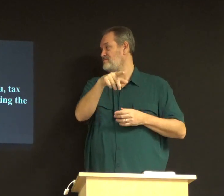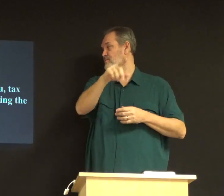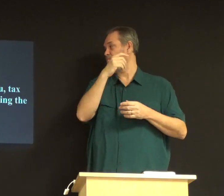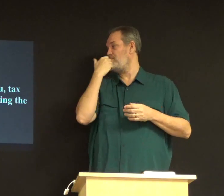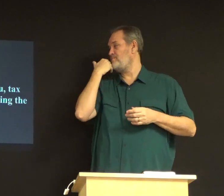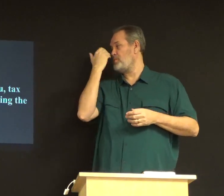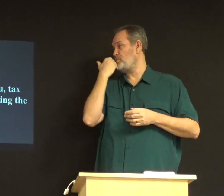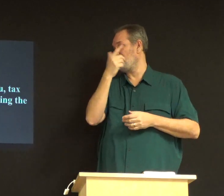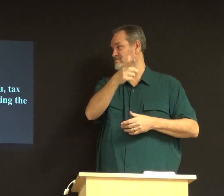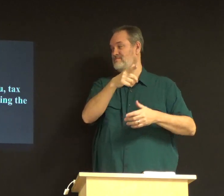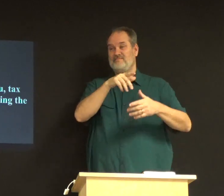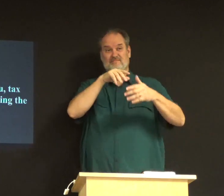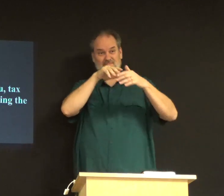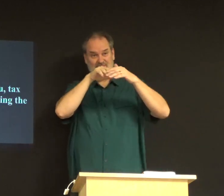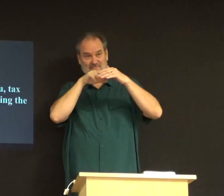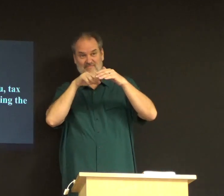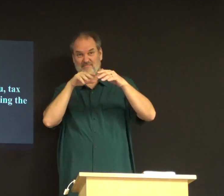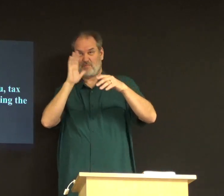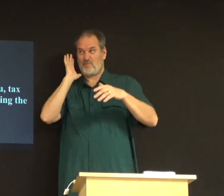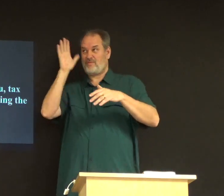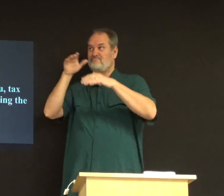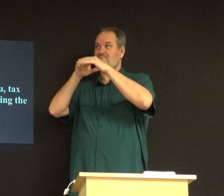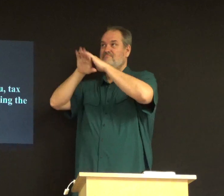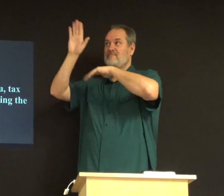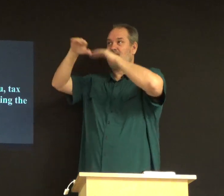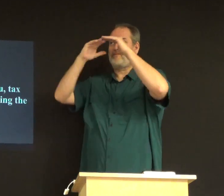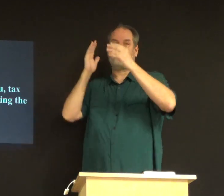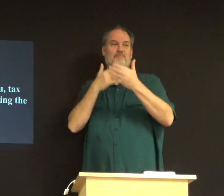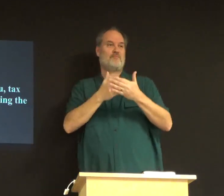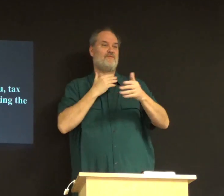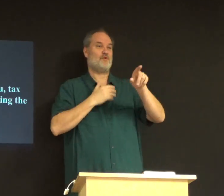doing prostitute, and during the beginning of the year, before you.